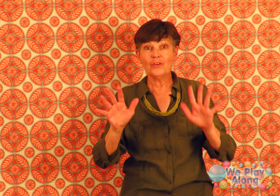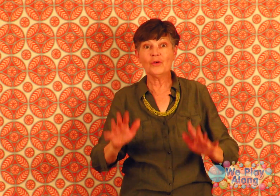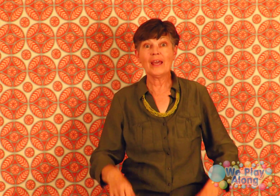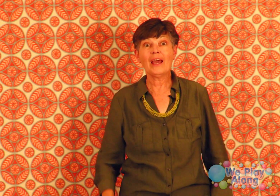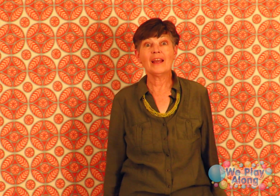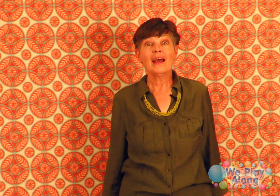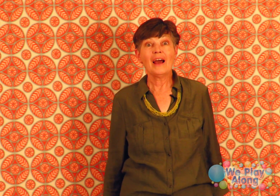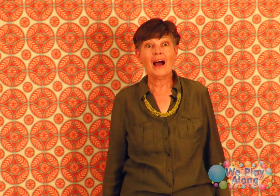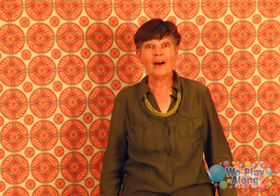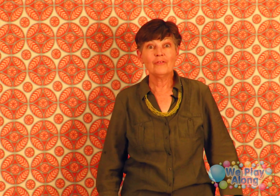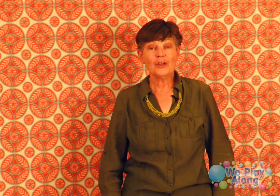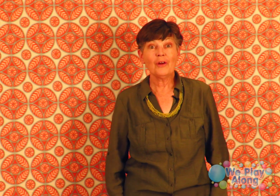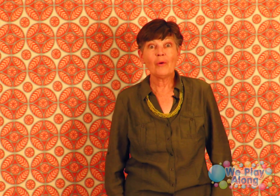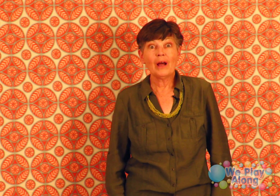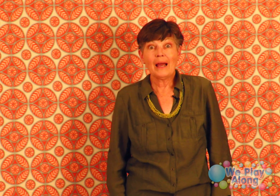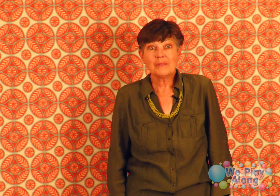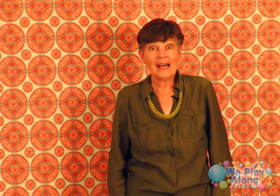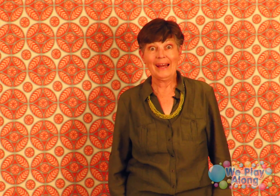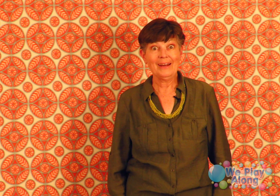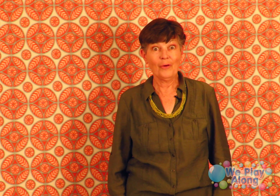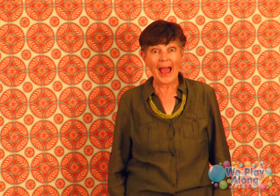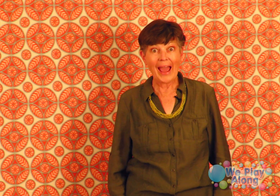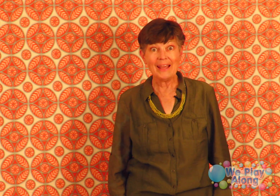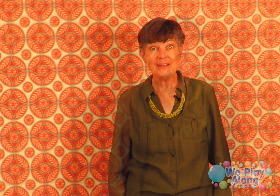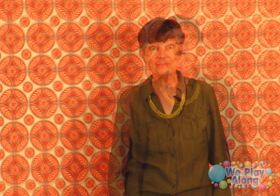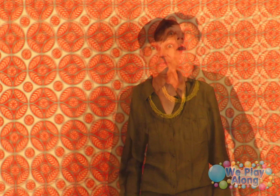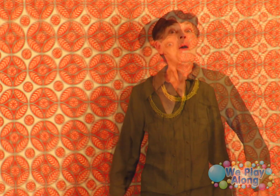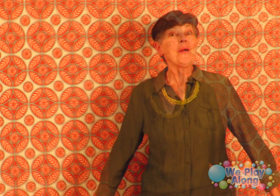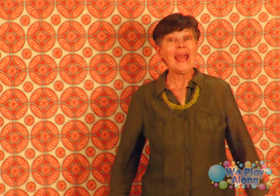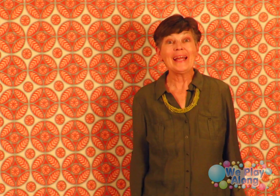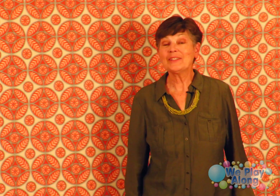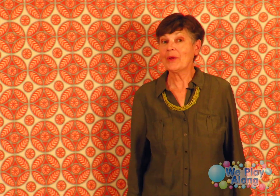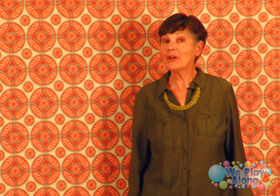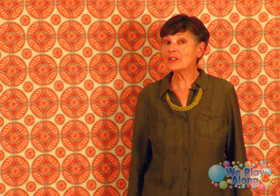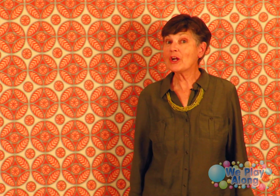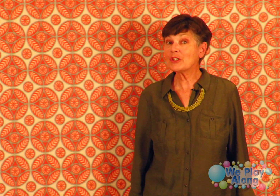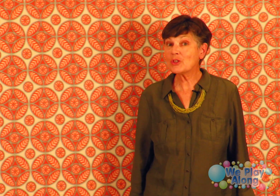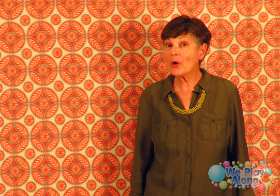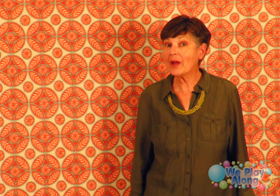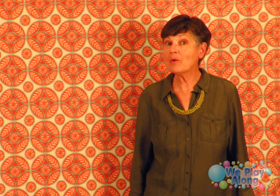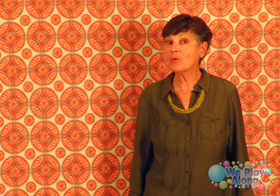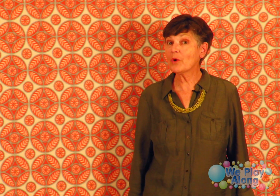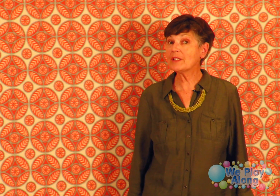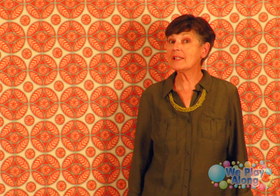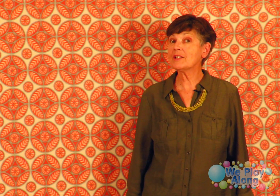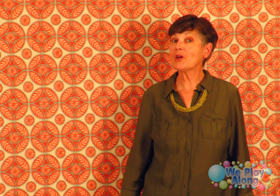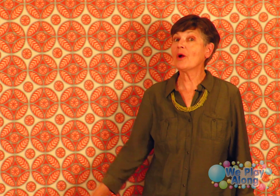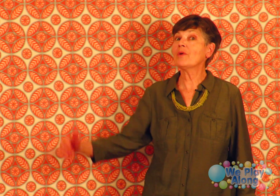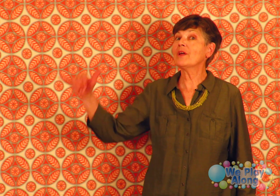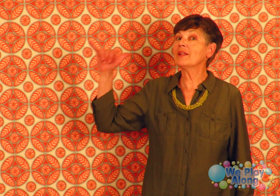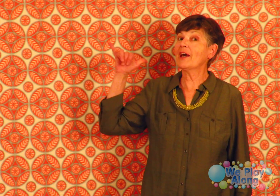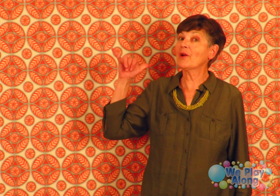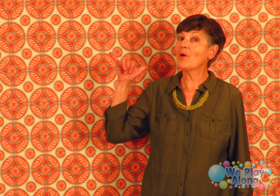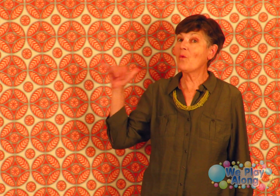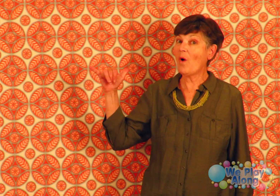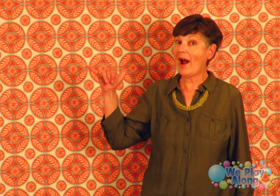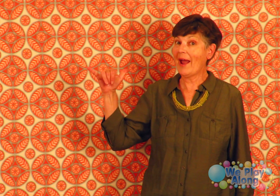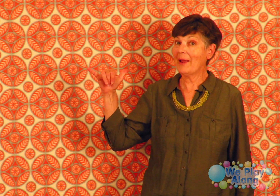you can figure out what I'm signing, okay? Okay, so here's our story with words that start with the letter Y.